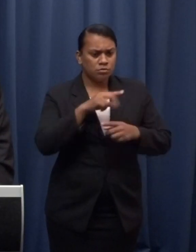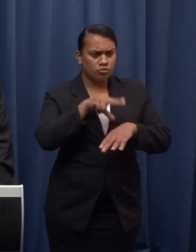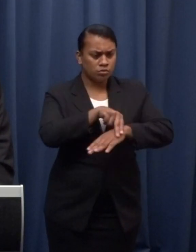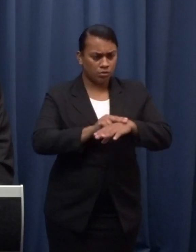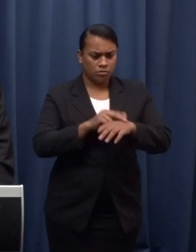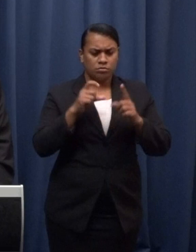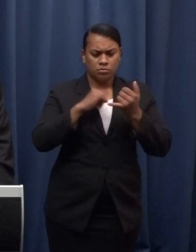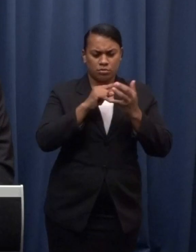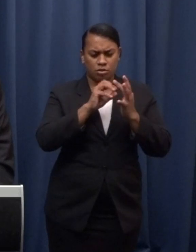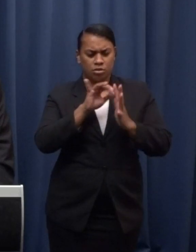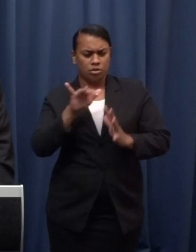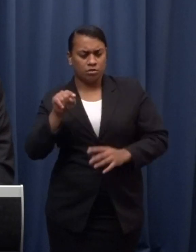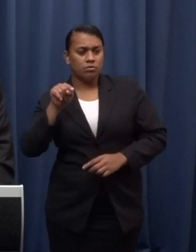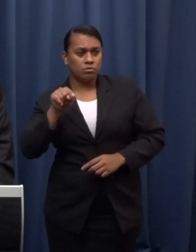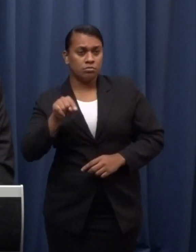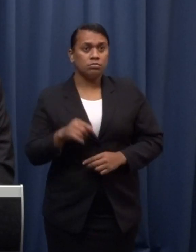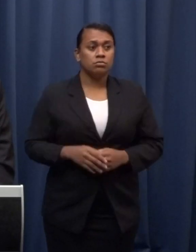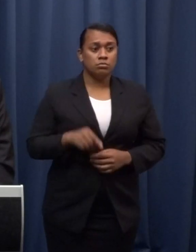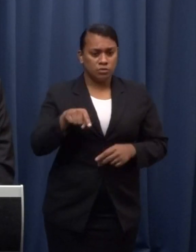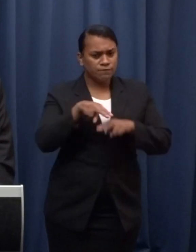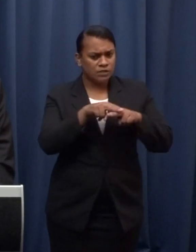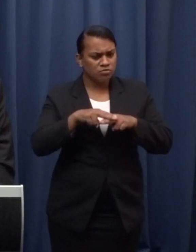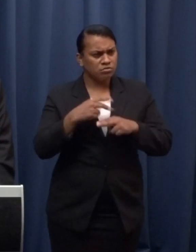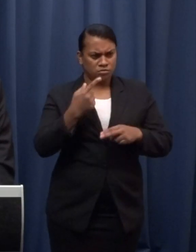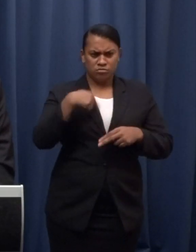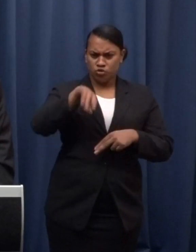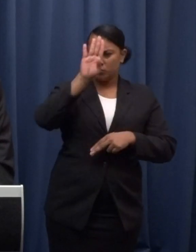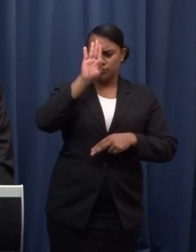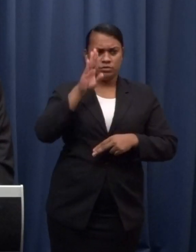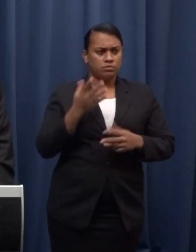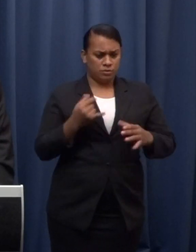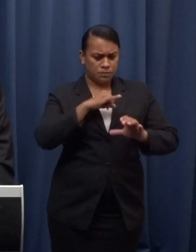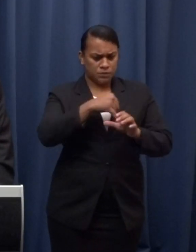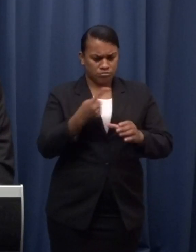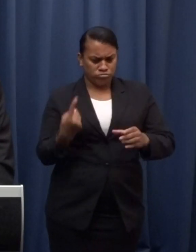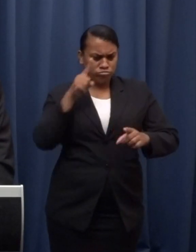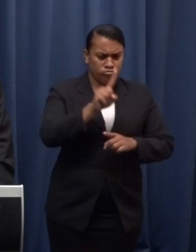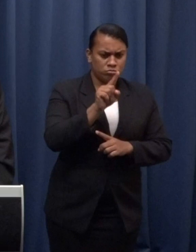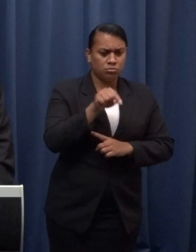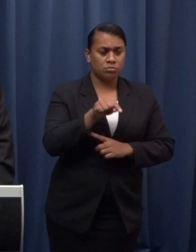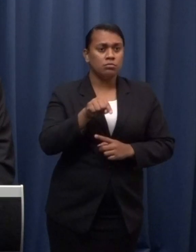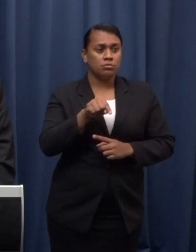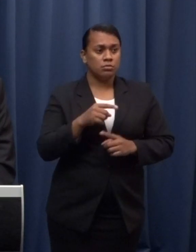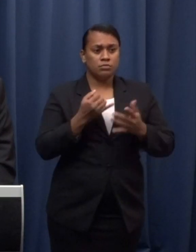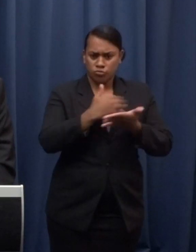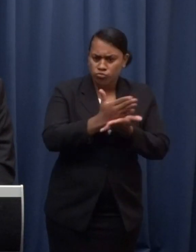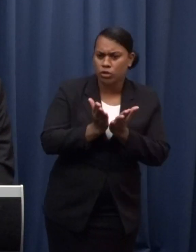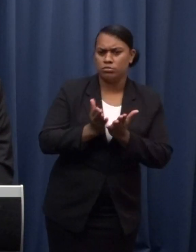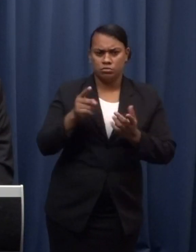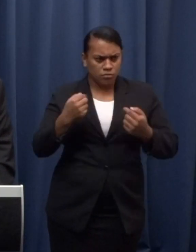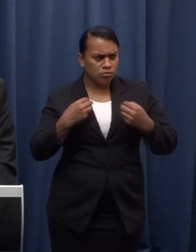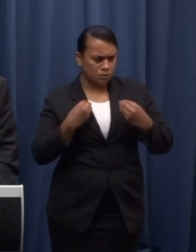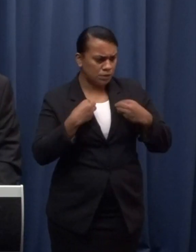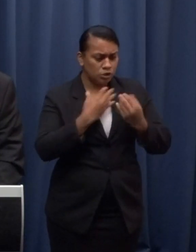Advisor, and Mr. Gordon Penfold, the Executive General Manager of Shared Business Services at